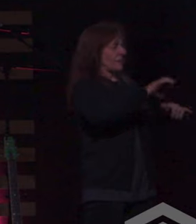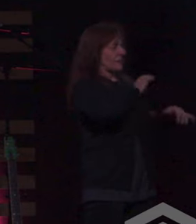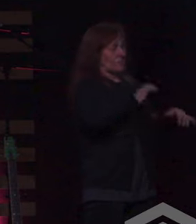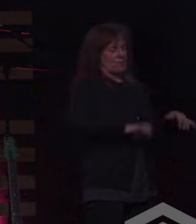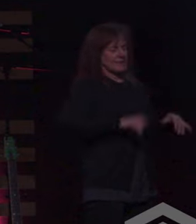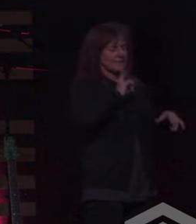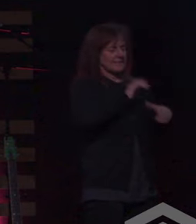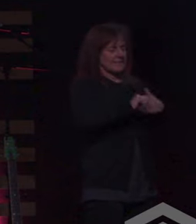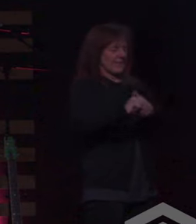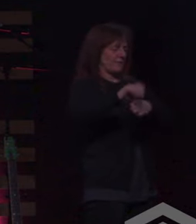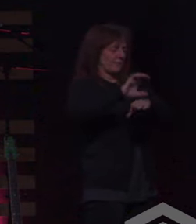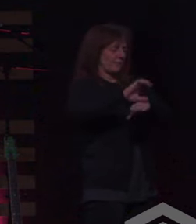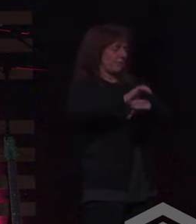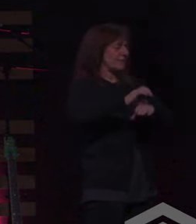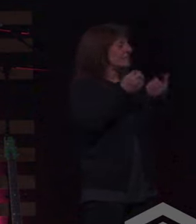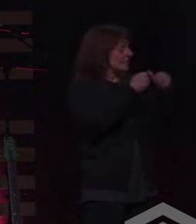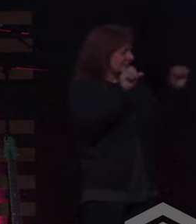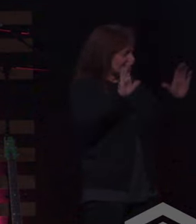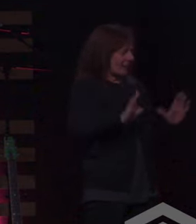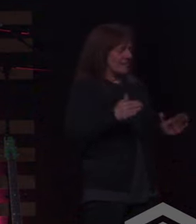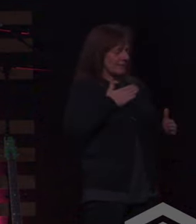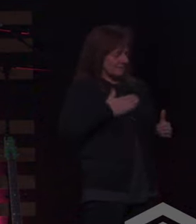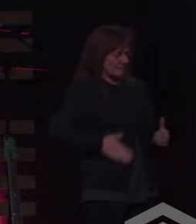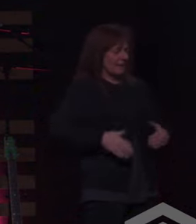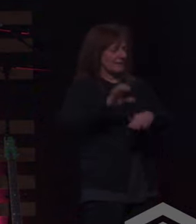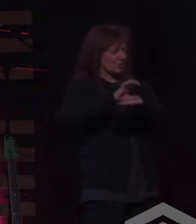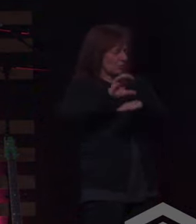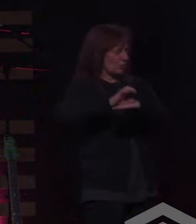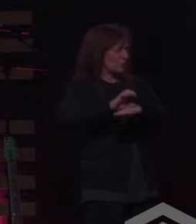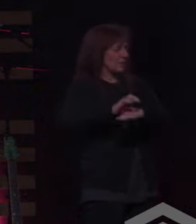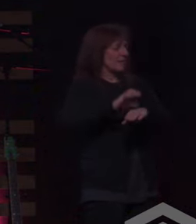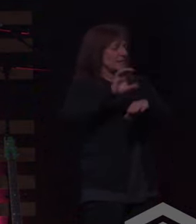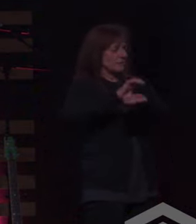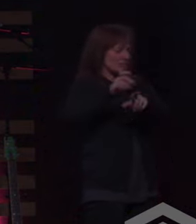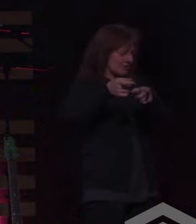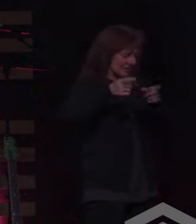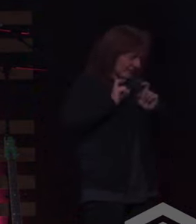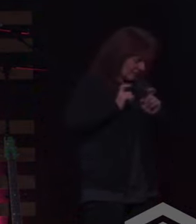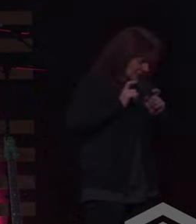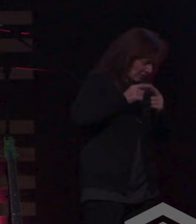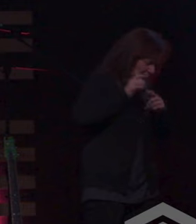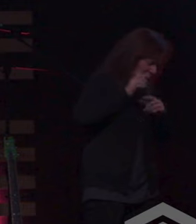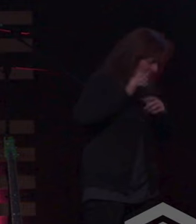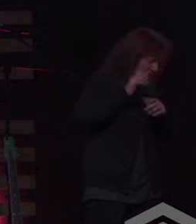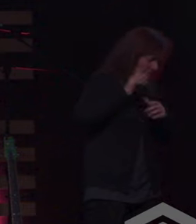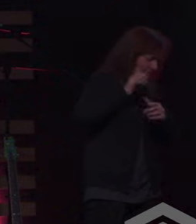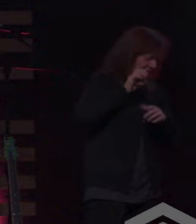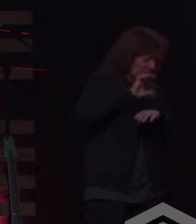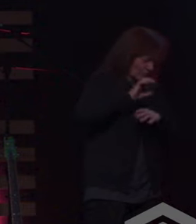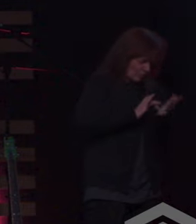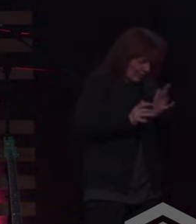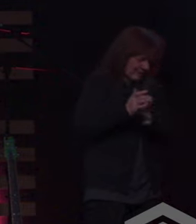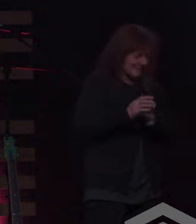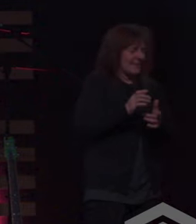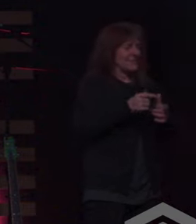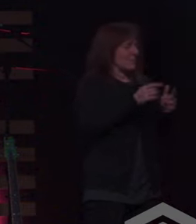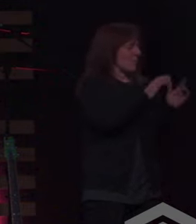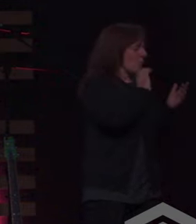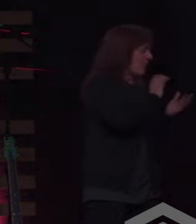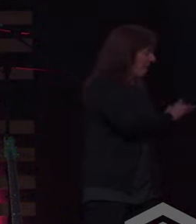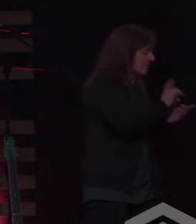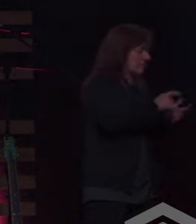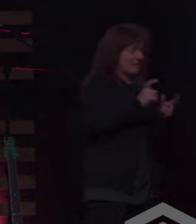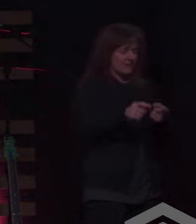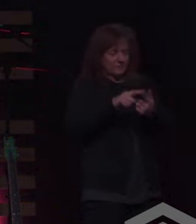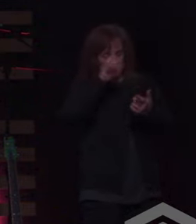church. He is the Savior of his body, the church. As the church submits to Christ, so you wives should submit to your husbands in everything. For